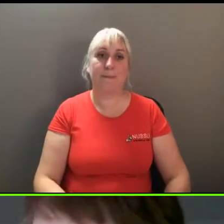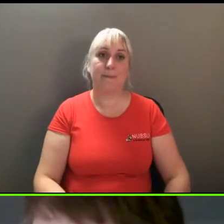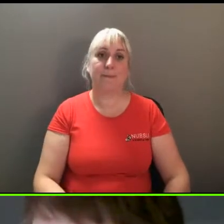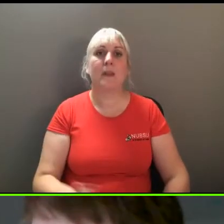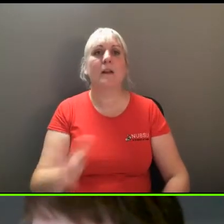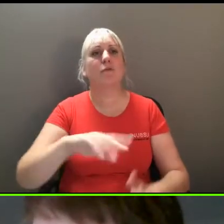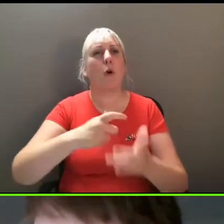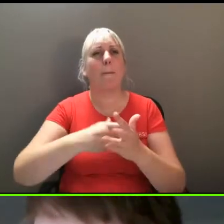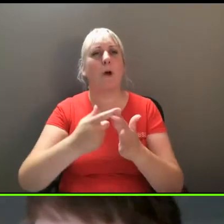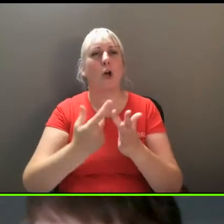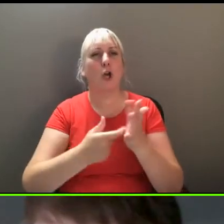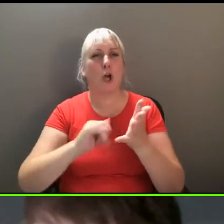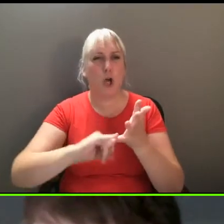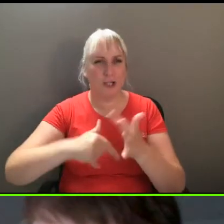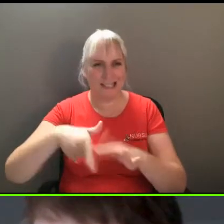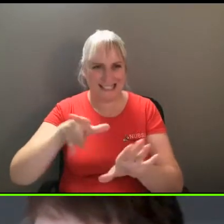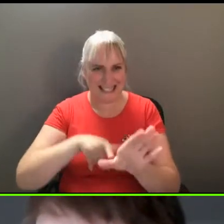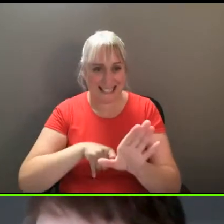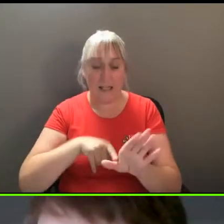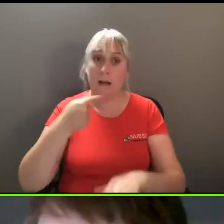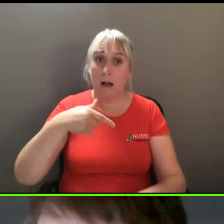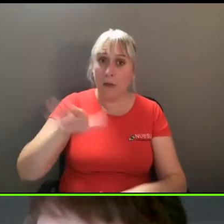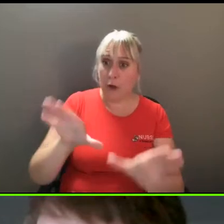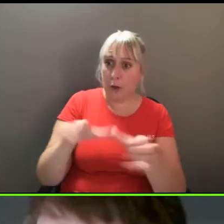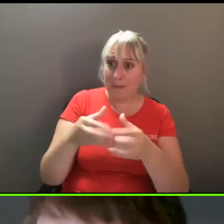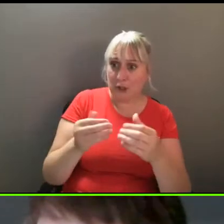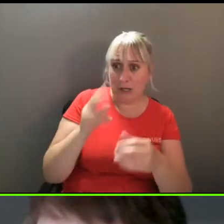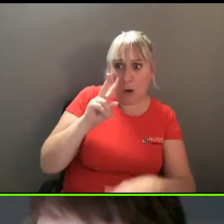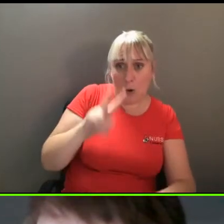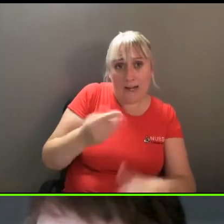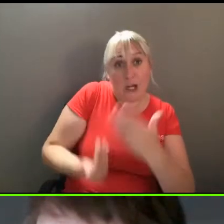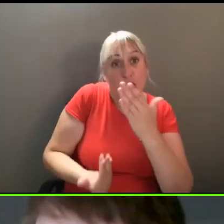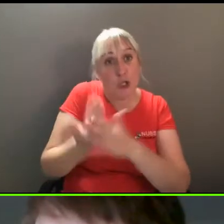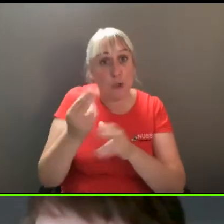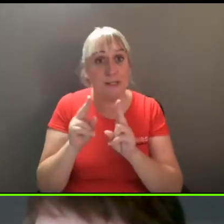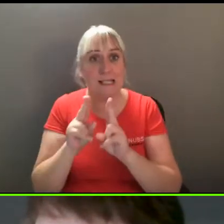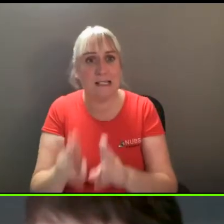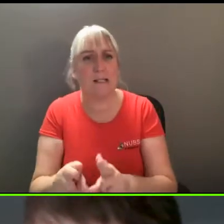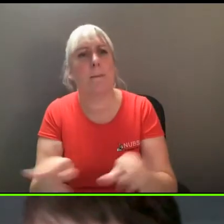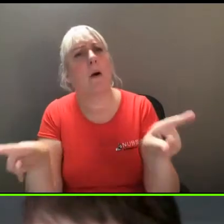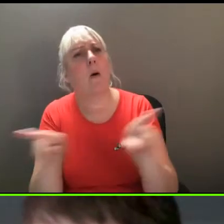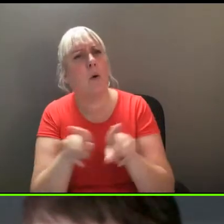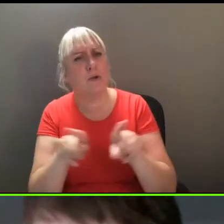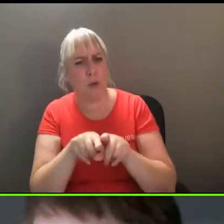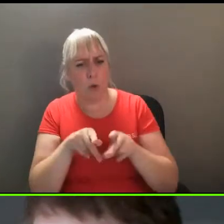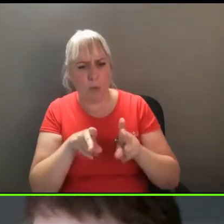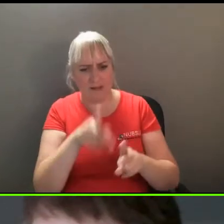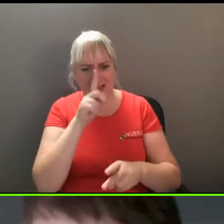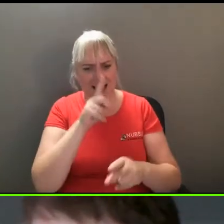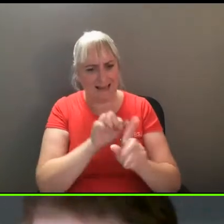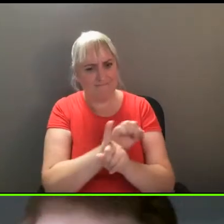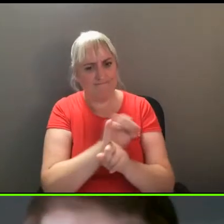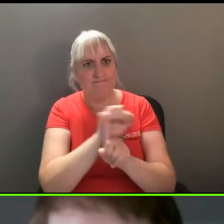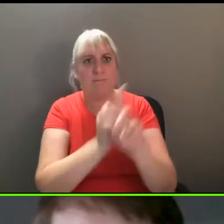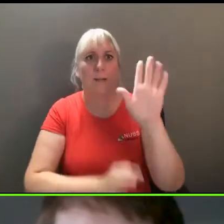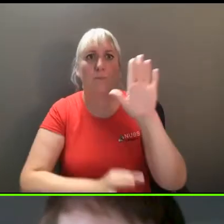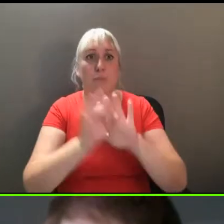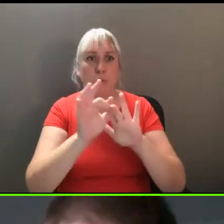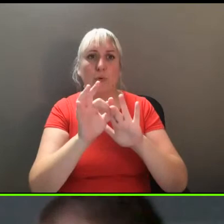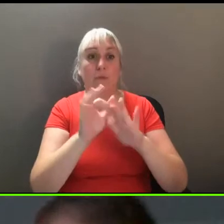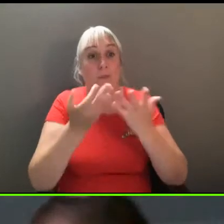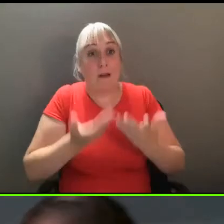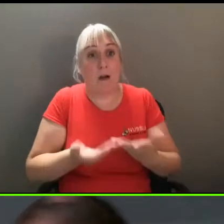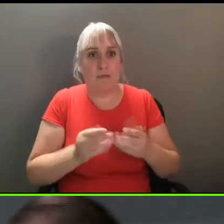Is the Commission looking at a new system or also looking at measures that would improve the current systems, like changing thresholds